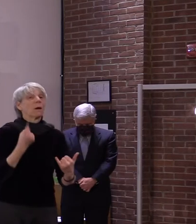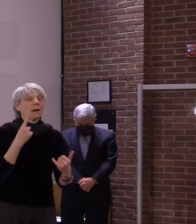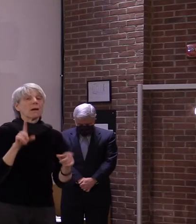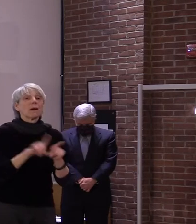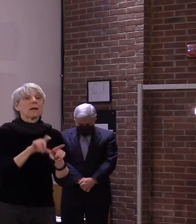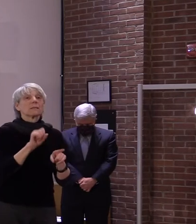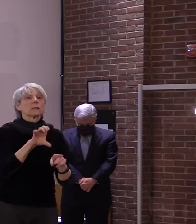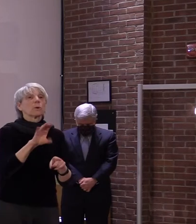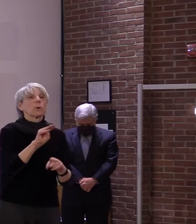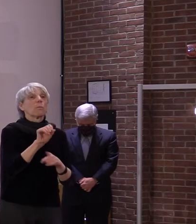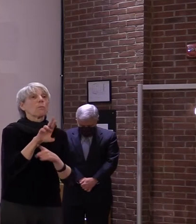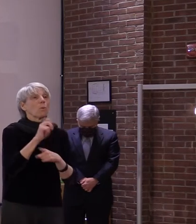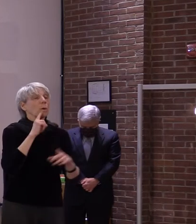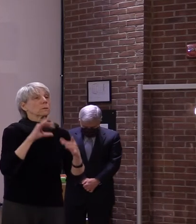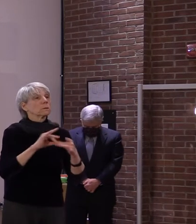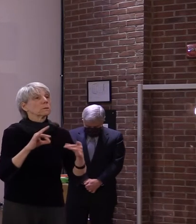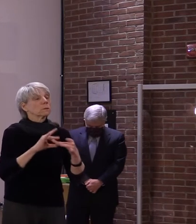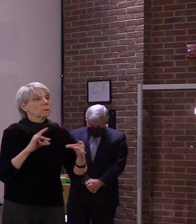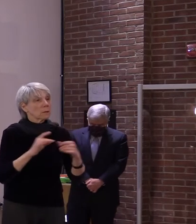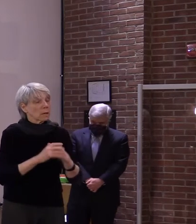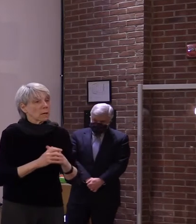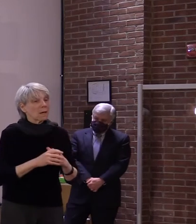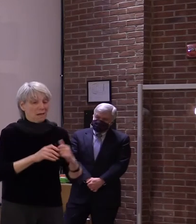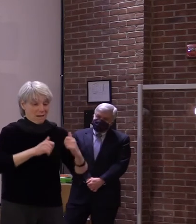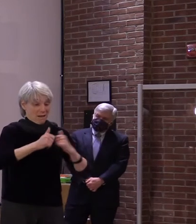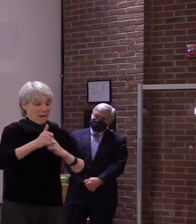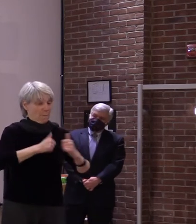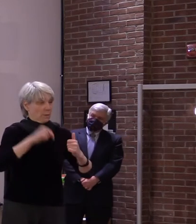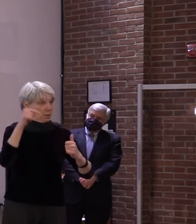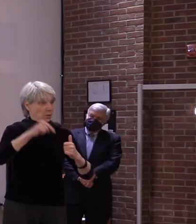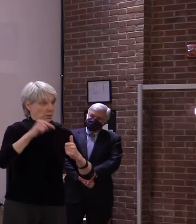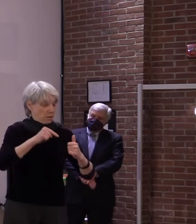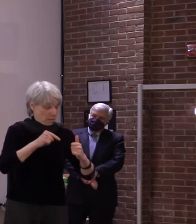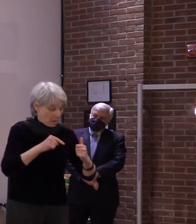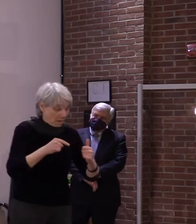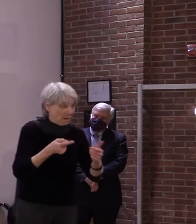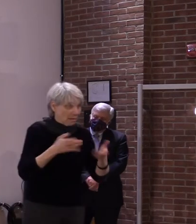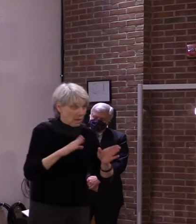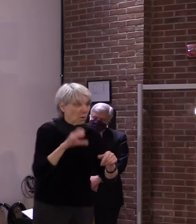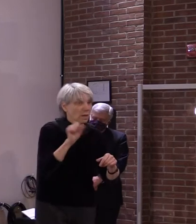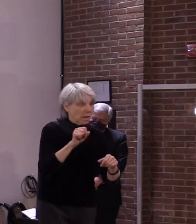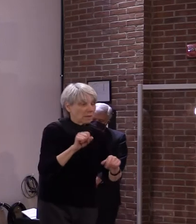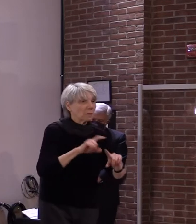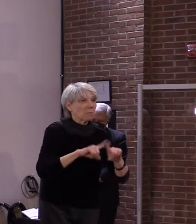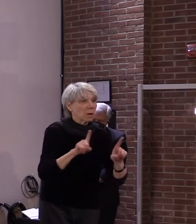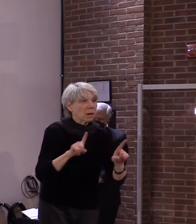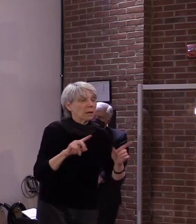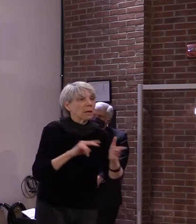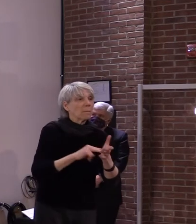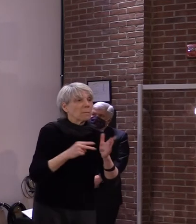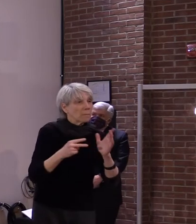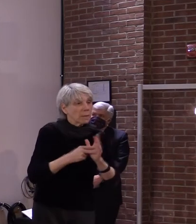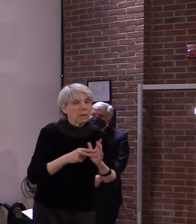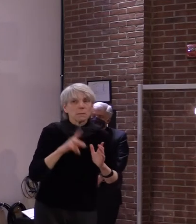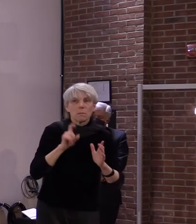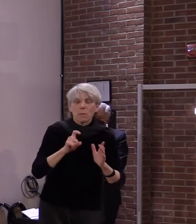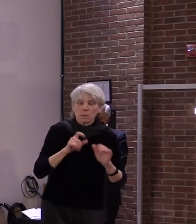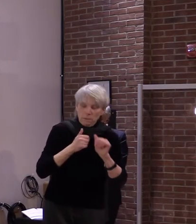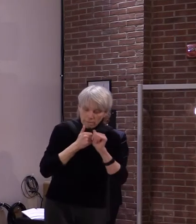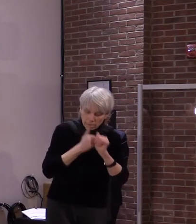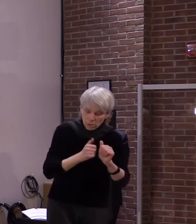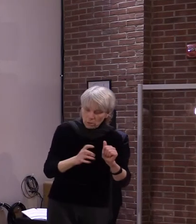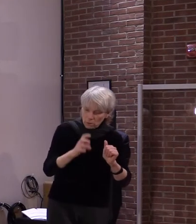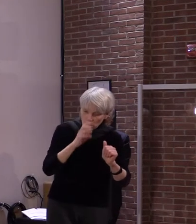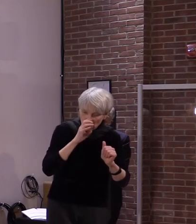privilege of competition comes with a number of very important pieces of guidance and expectations regarding the conduct of